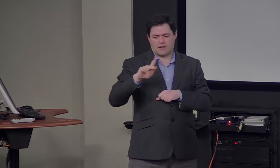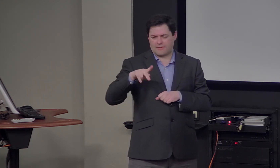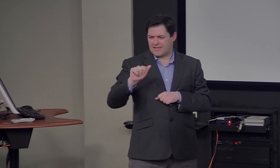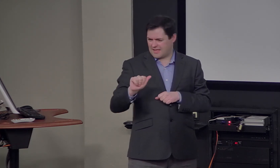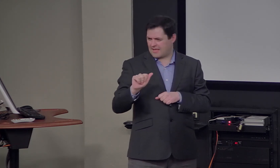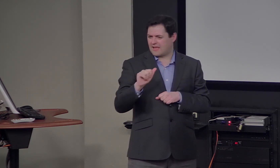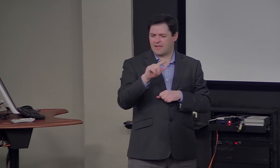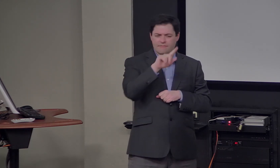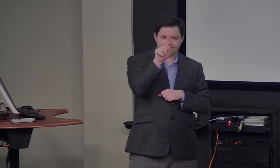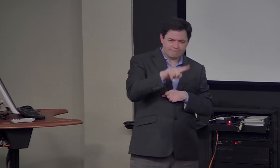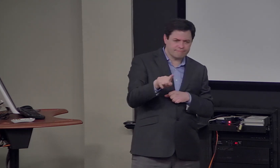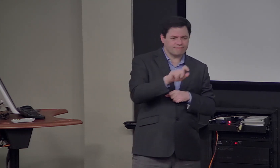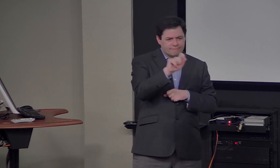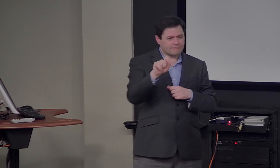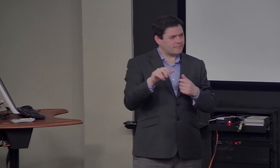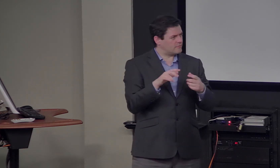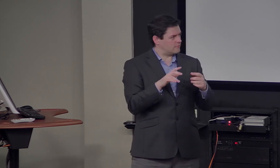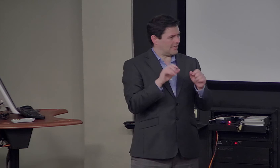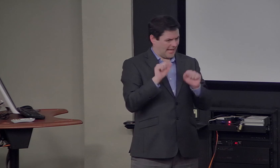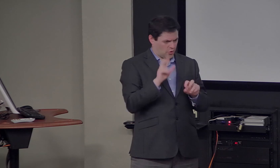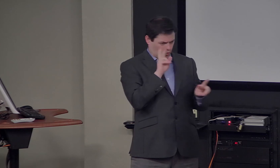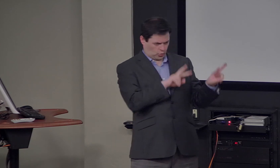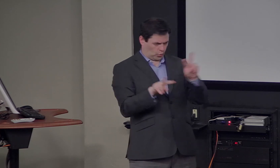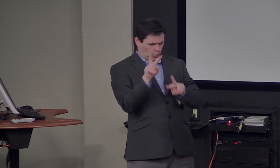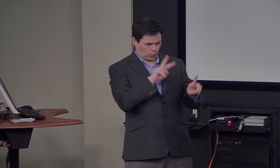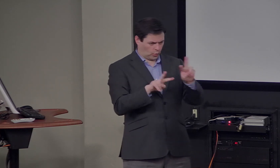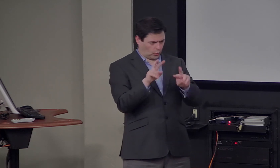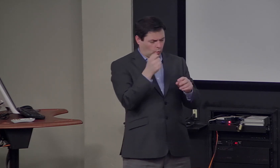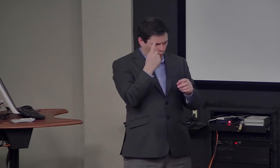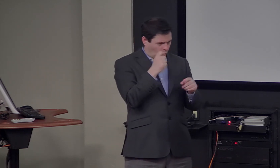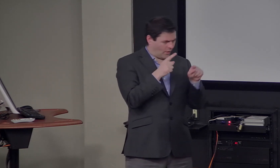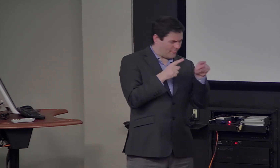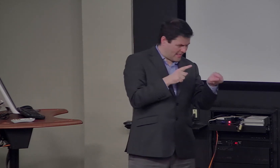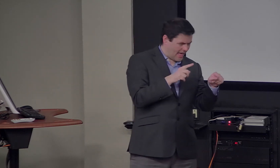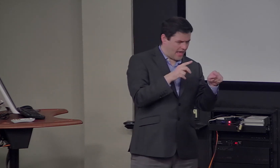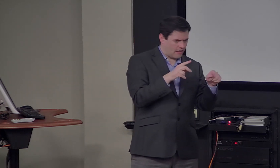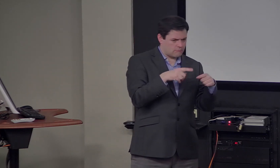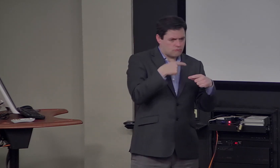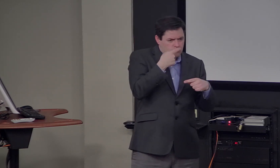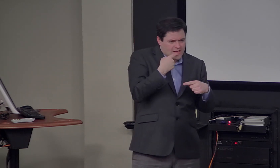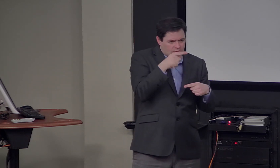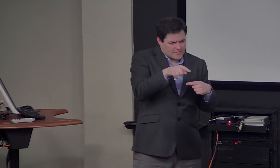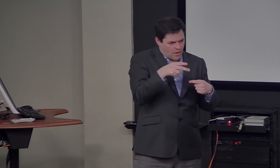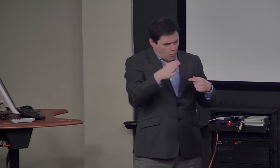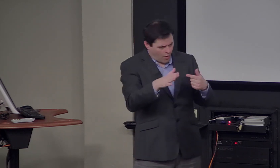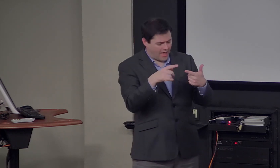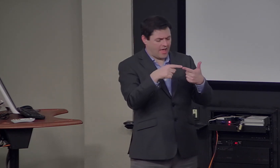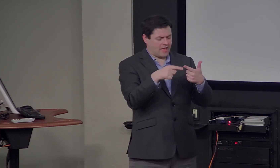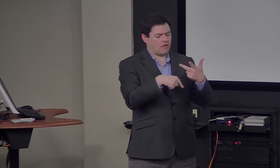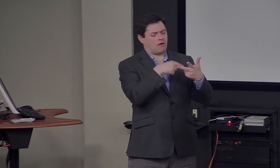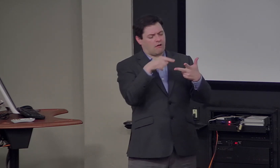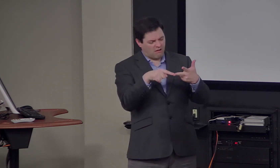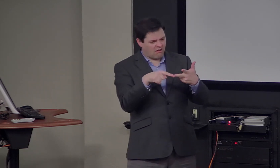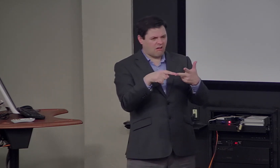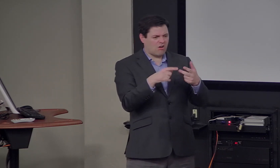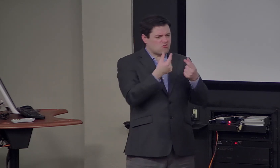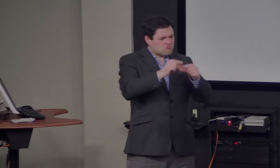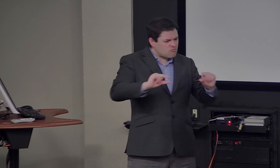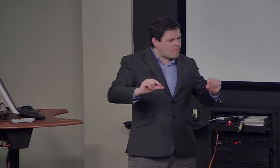that test. You use the IPA, where you have to be able to look at a series of objects and see how things will be